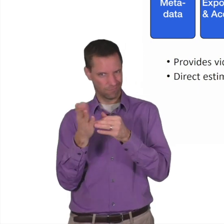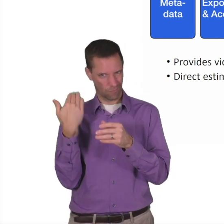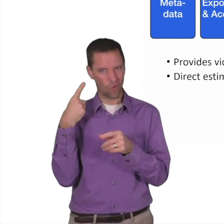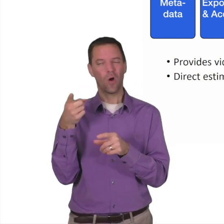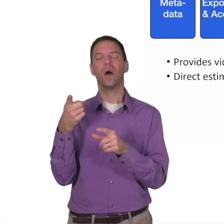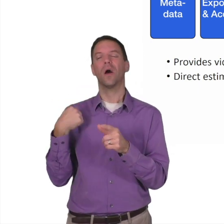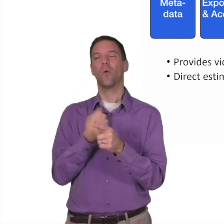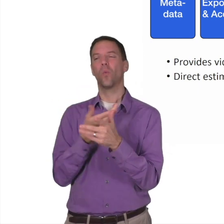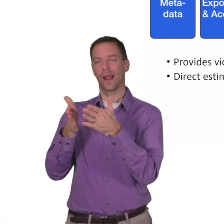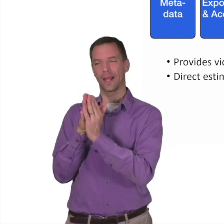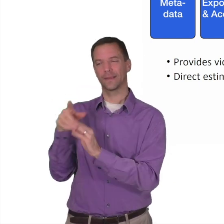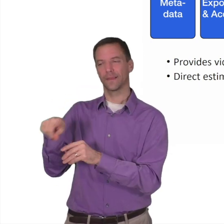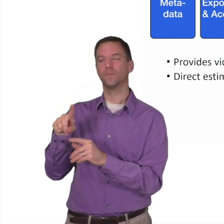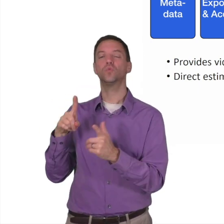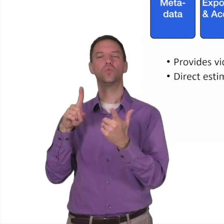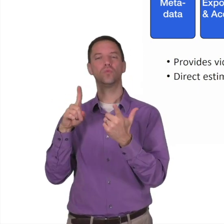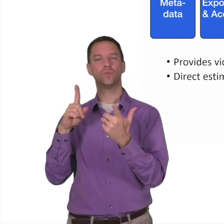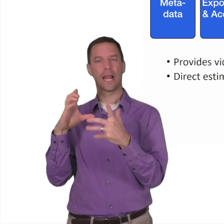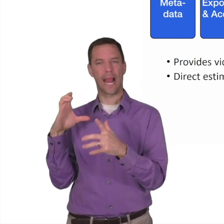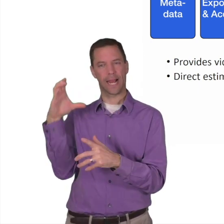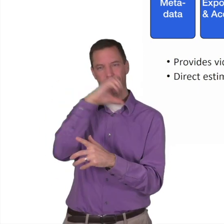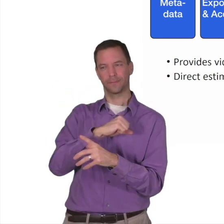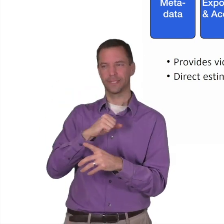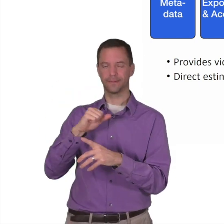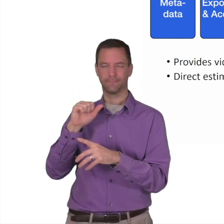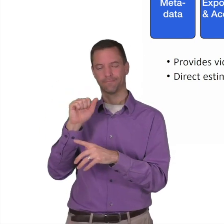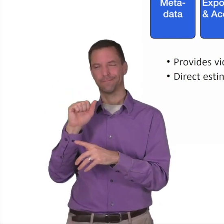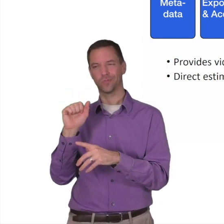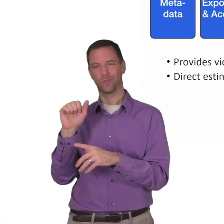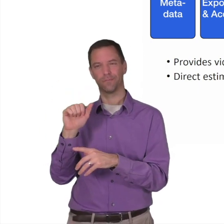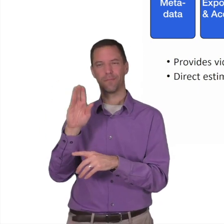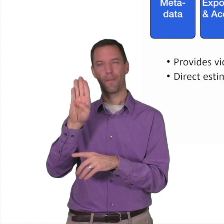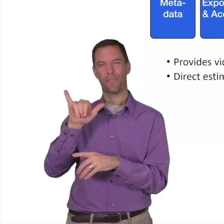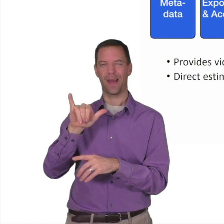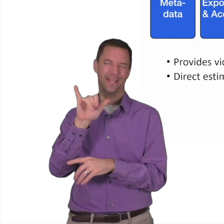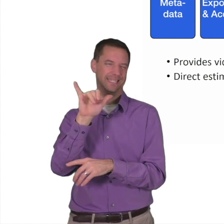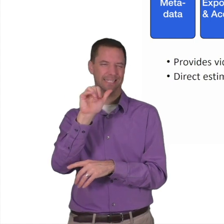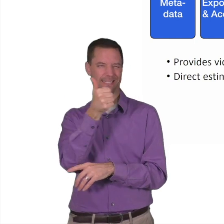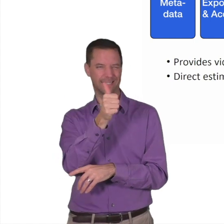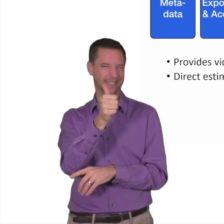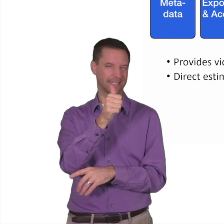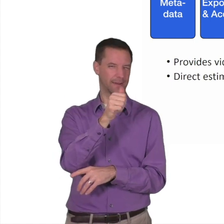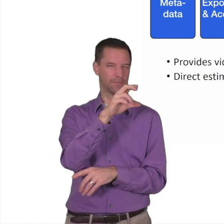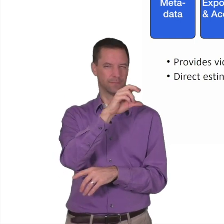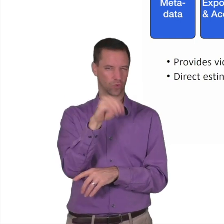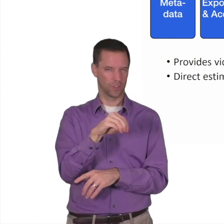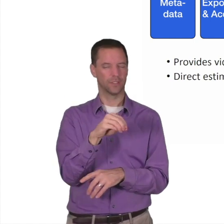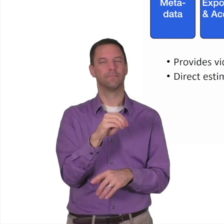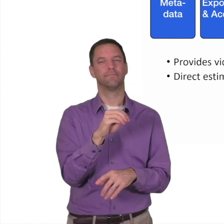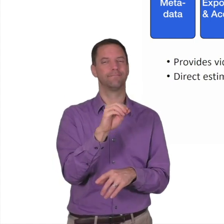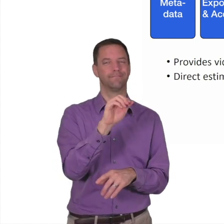I did mention this point before. We ask families to make their estimates in bins of 10%